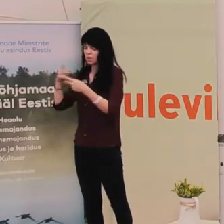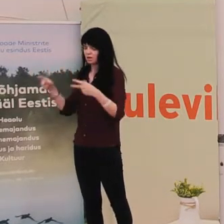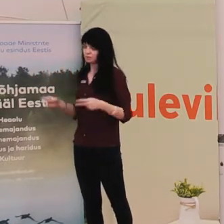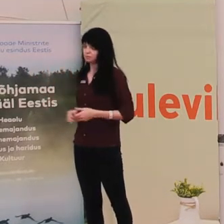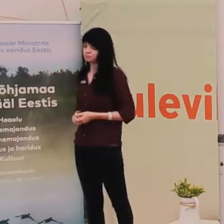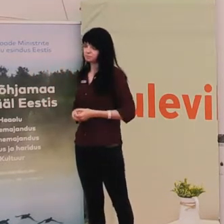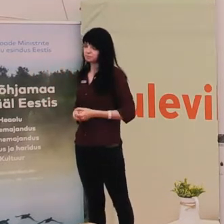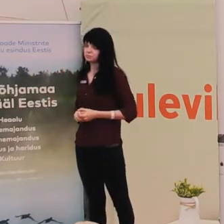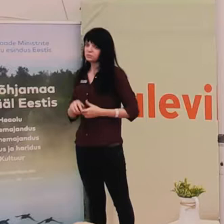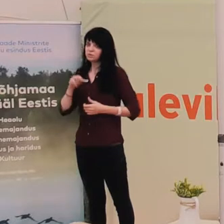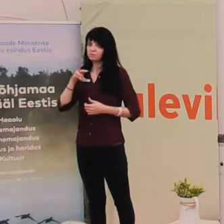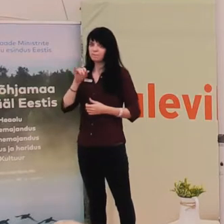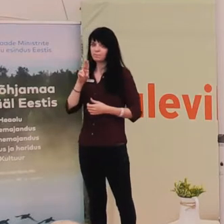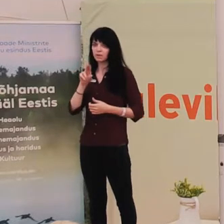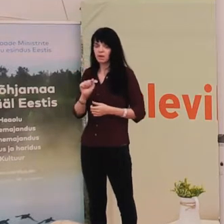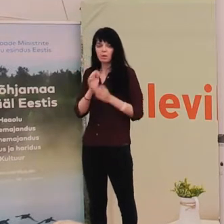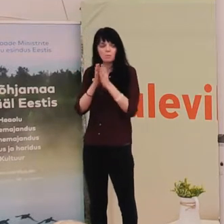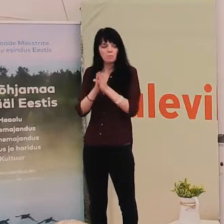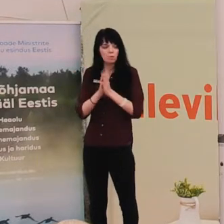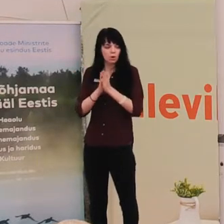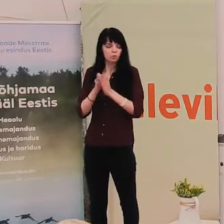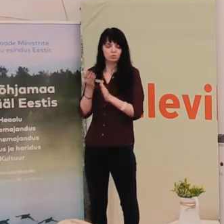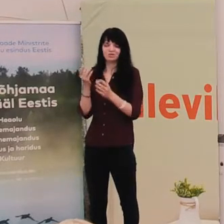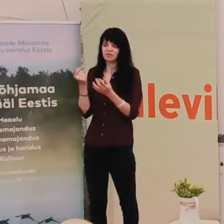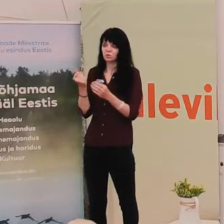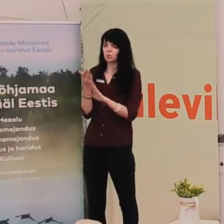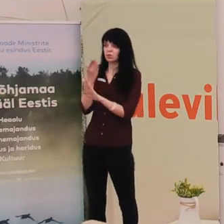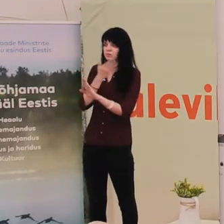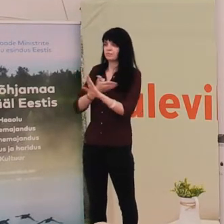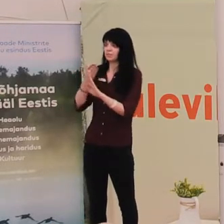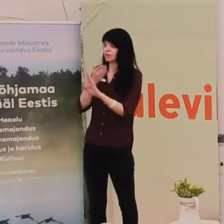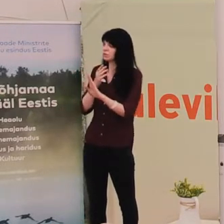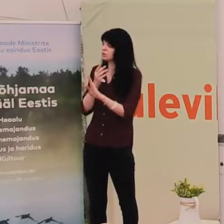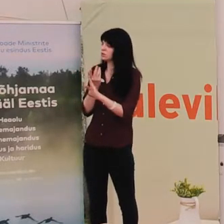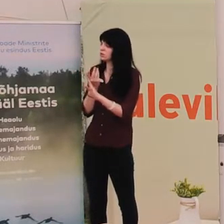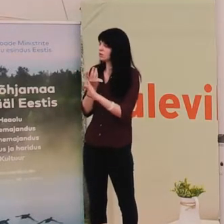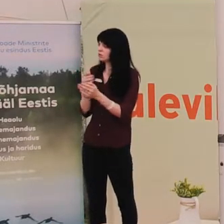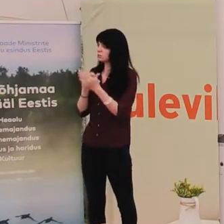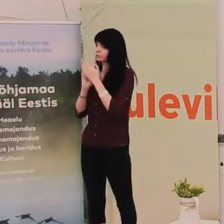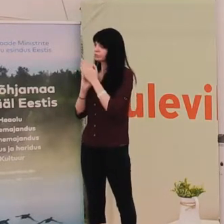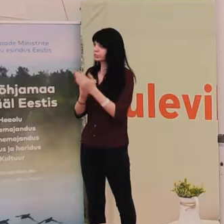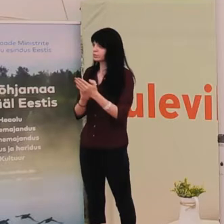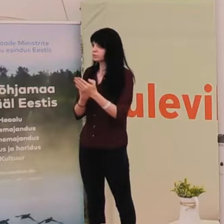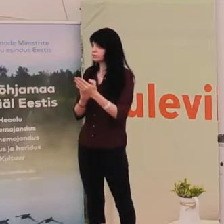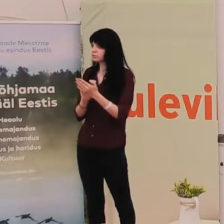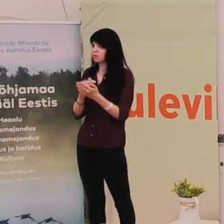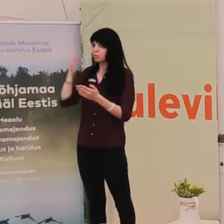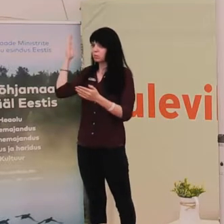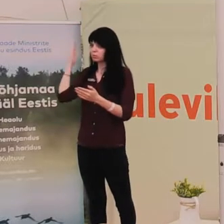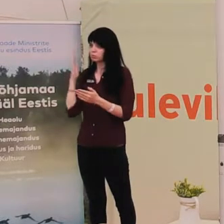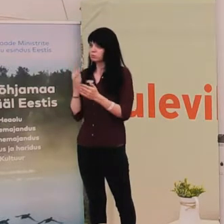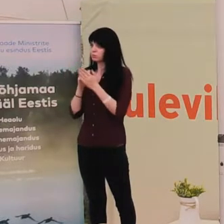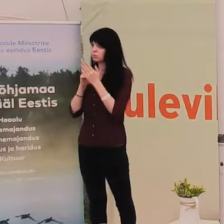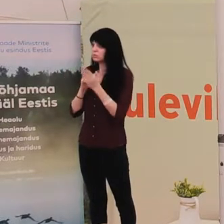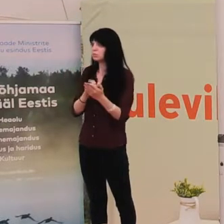you give us a bit of background, if we look at the current economic system? What are the biggest impacts environment-wise,